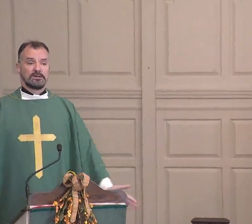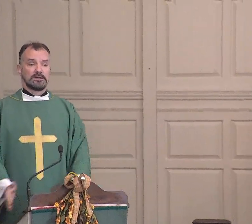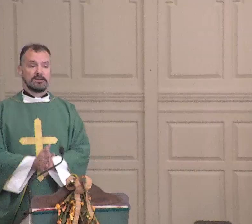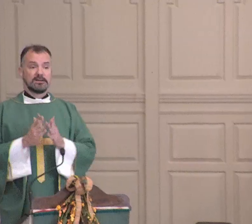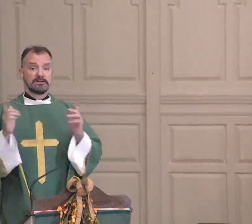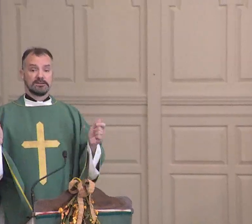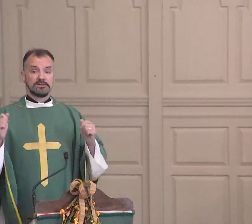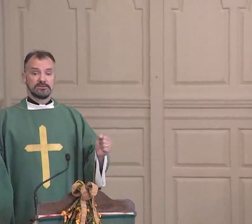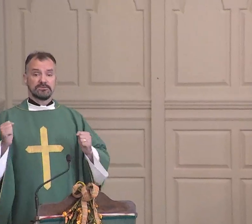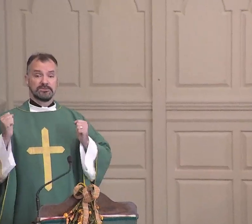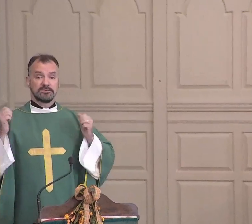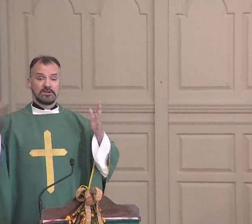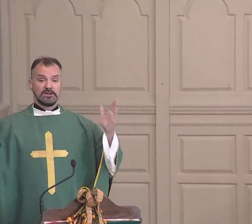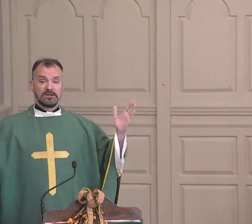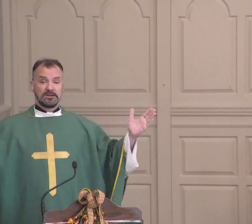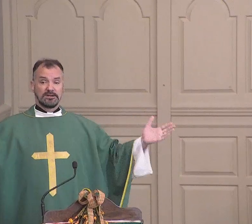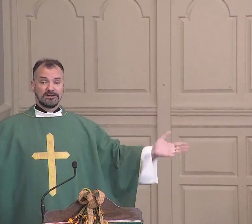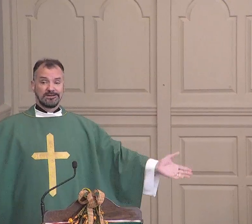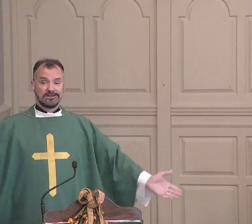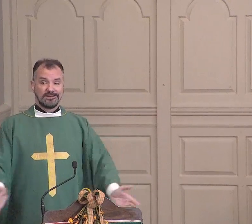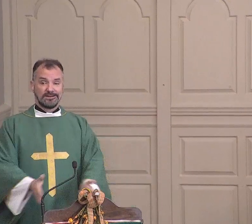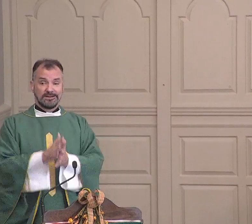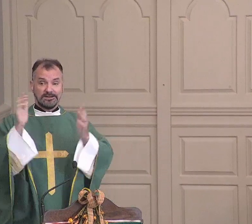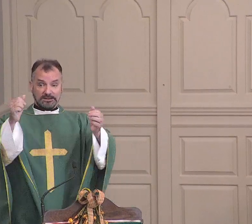Alleluia, alleluia,